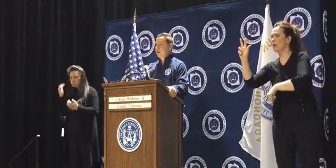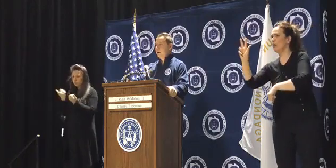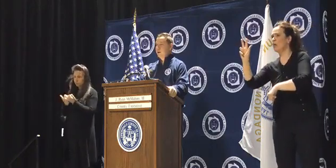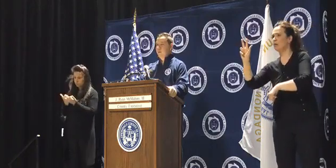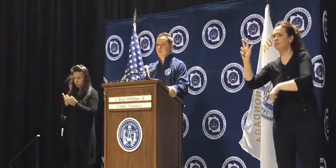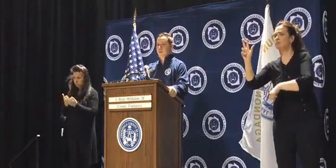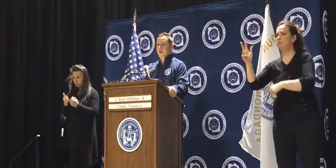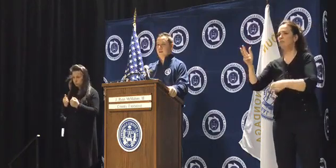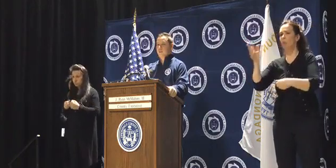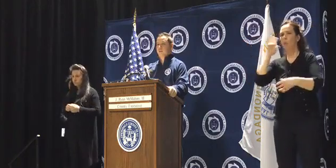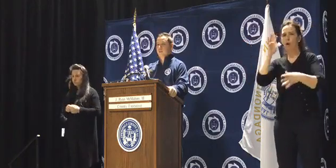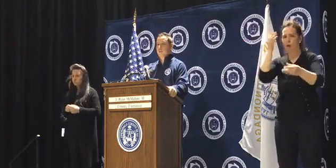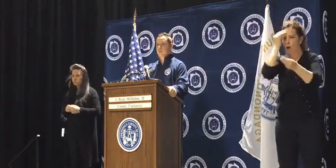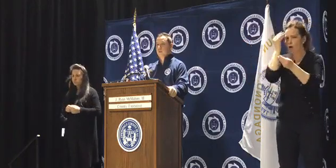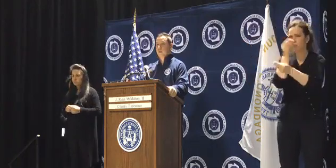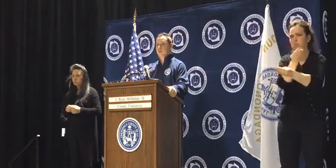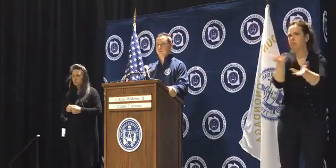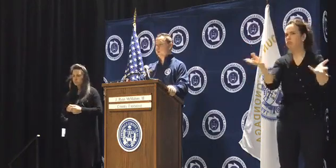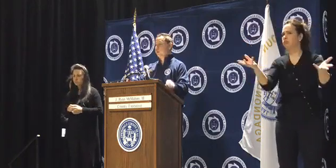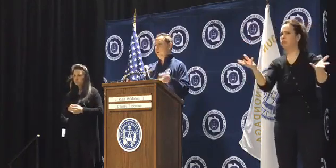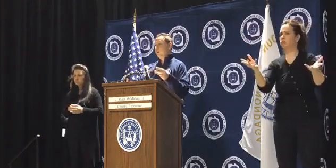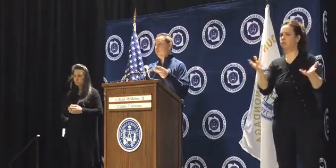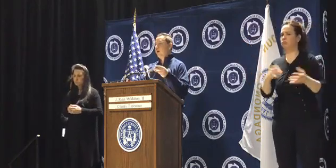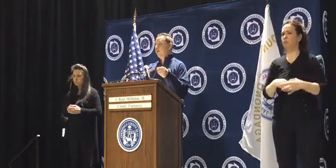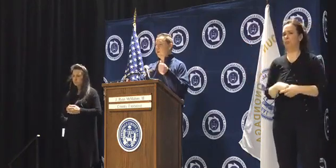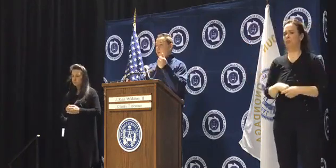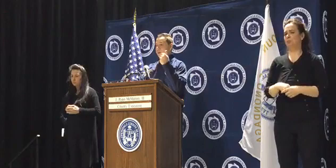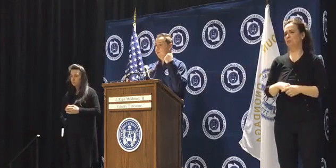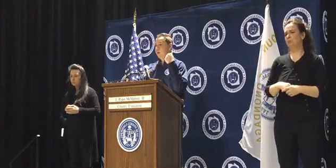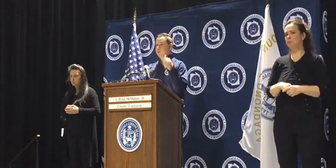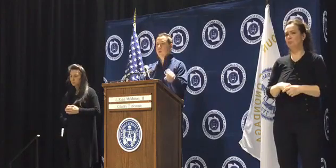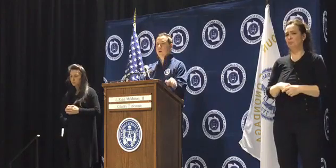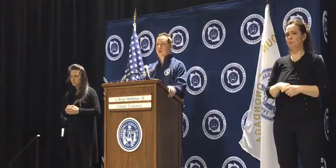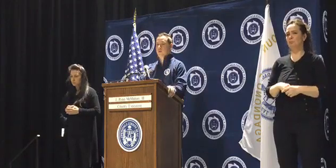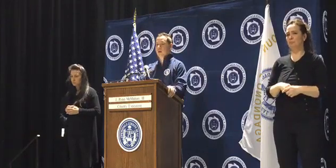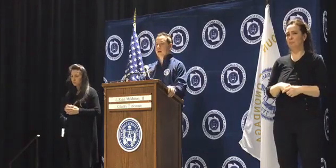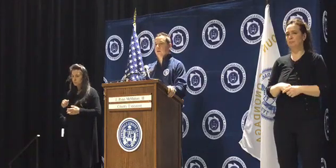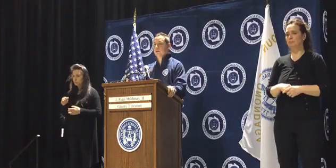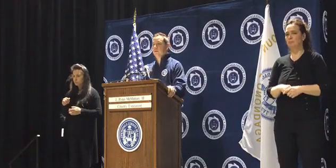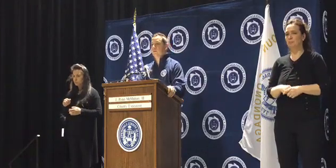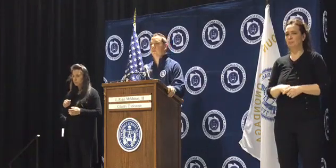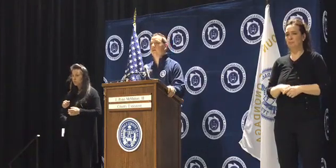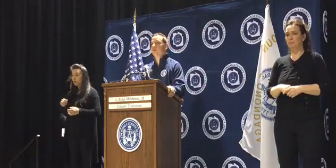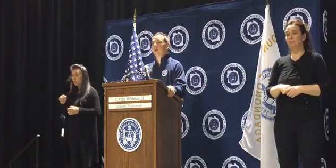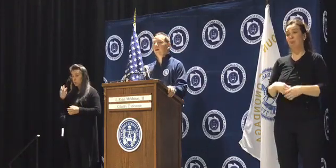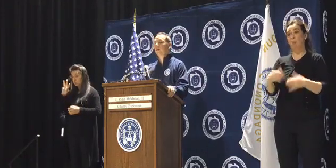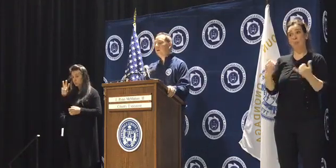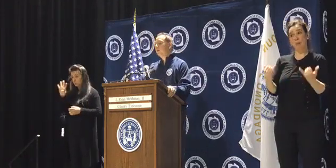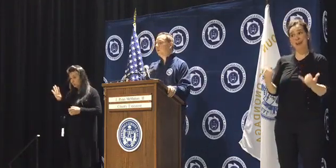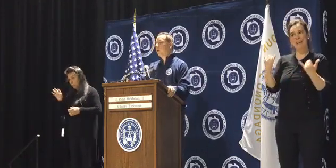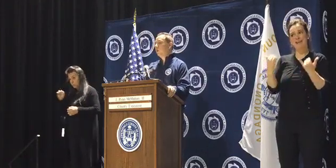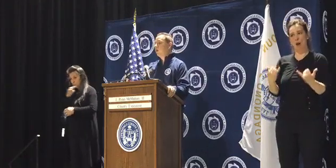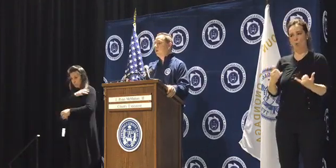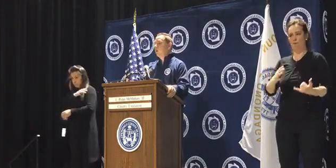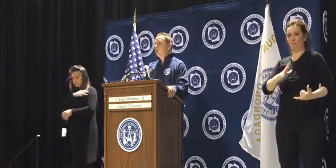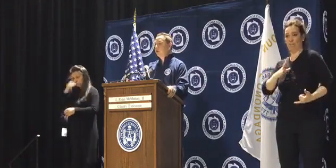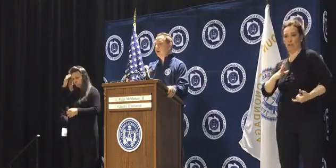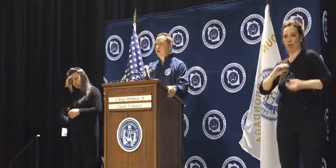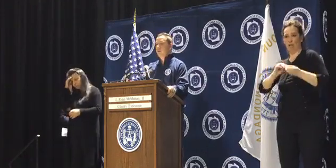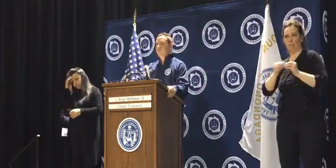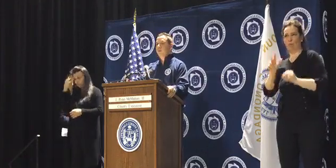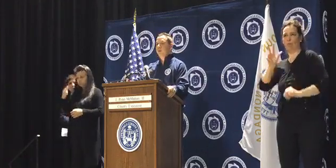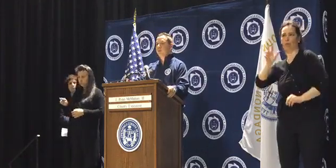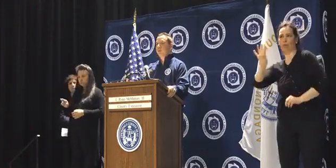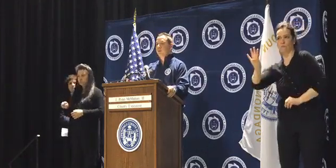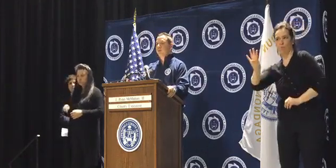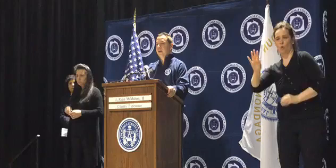cases, but we have 34, and there's 3 that is brand new as we're walking over here, and I don't even have the information yet. So we're